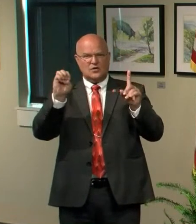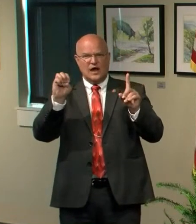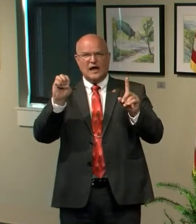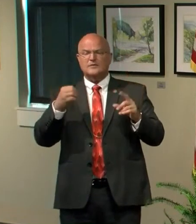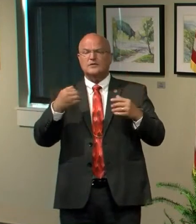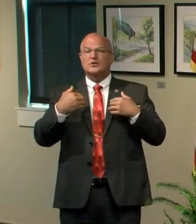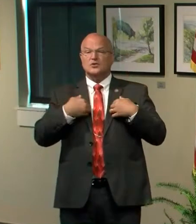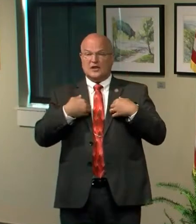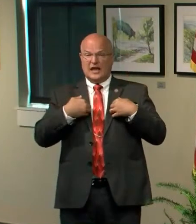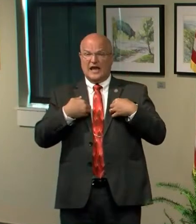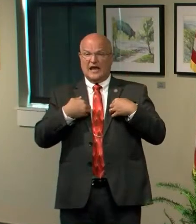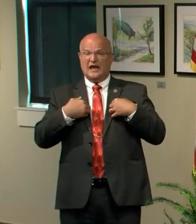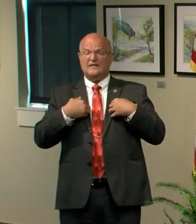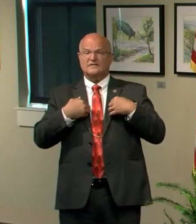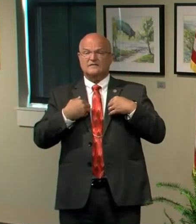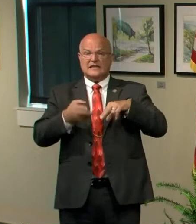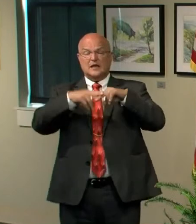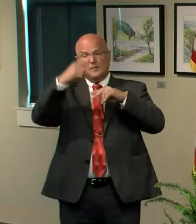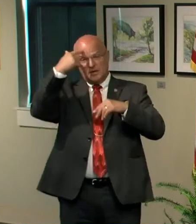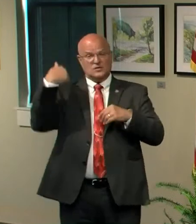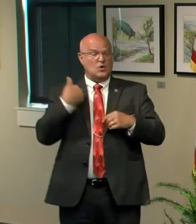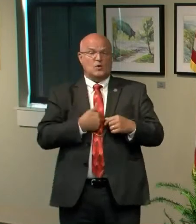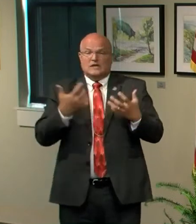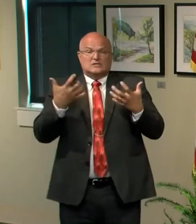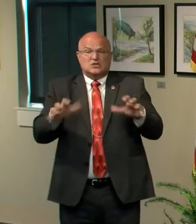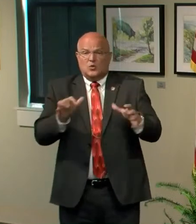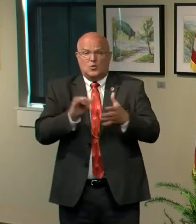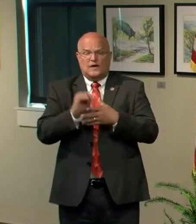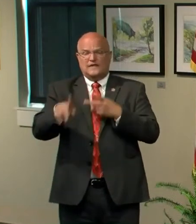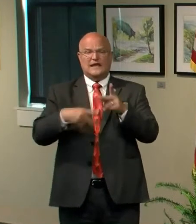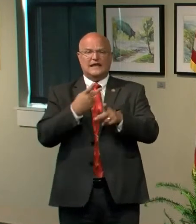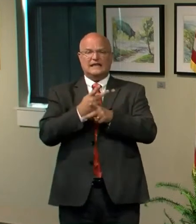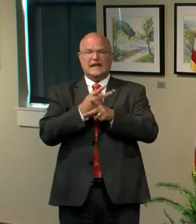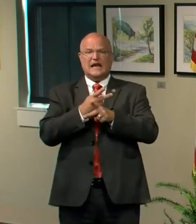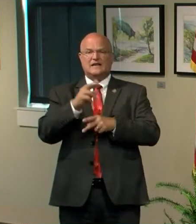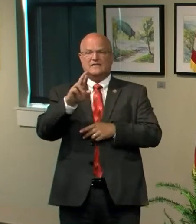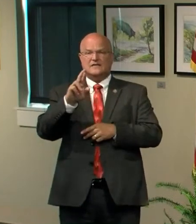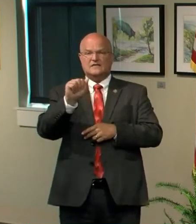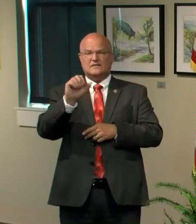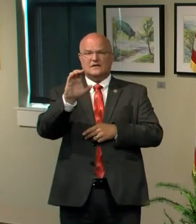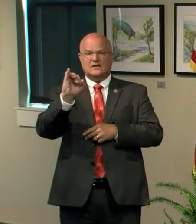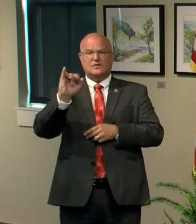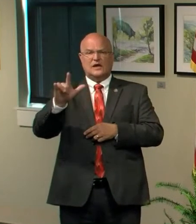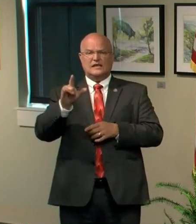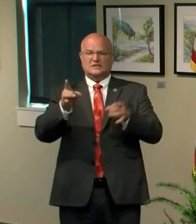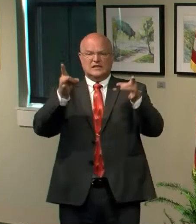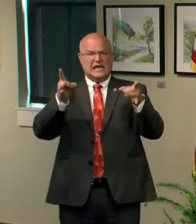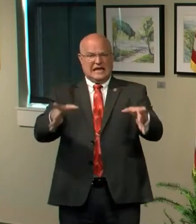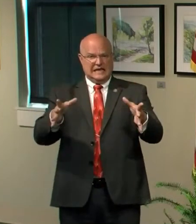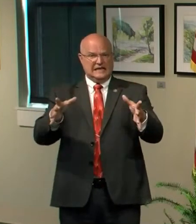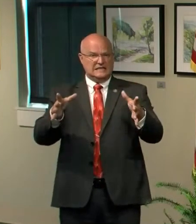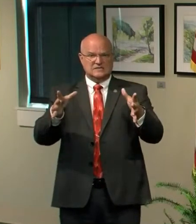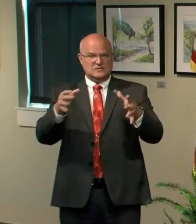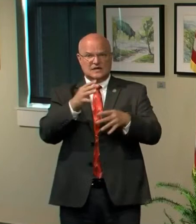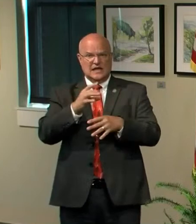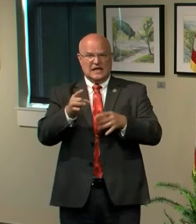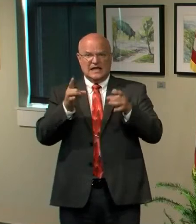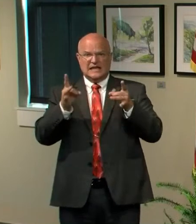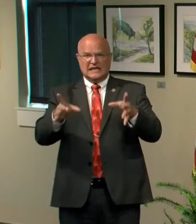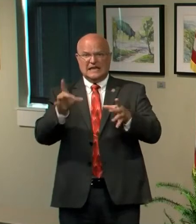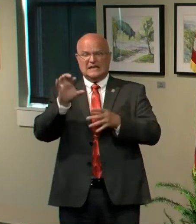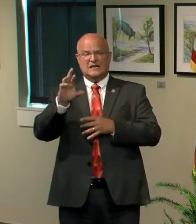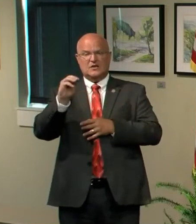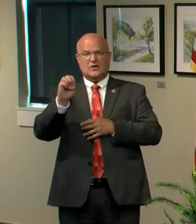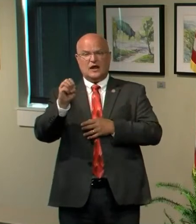you could have an enhancement, because we don't want that kind of racial hatred and hate